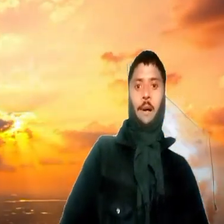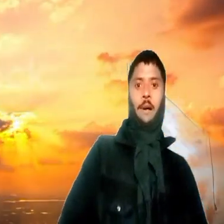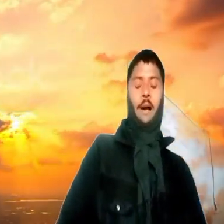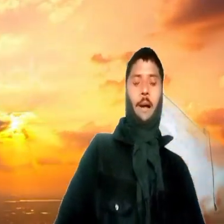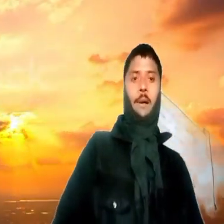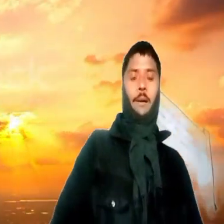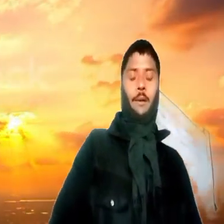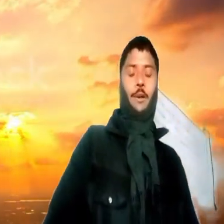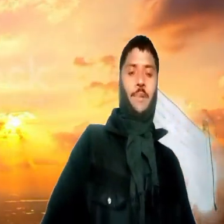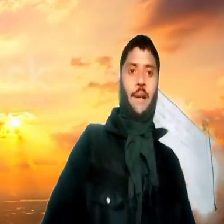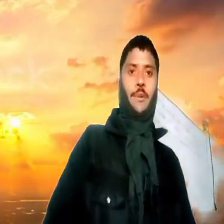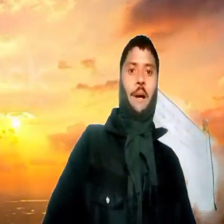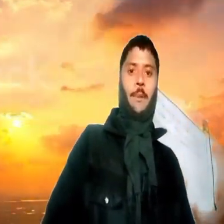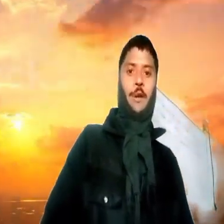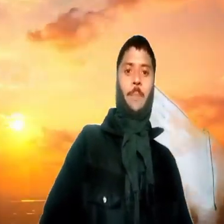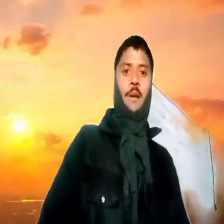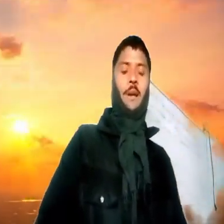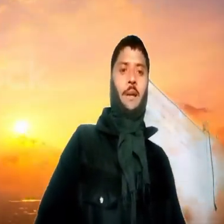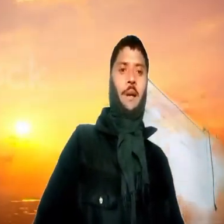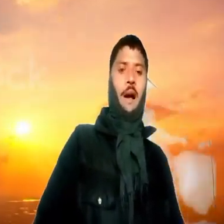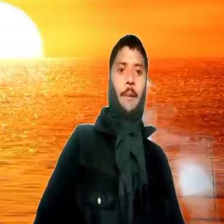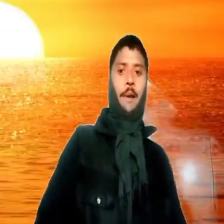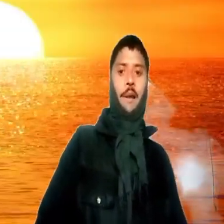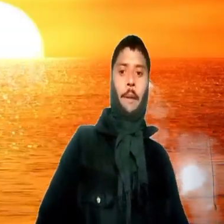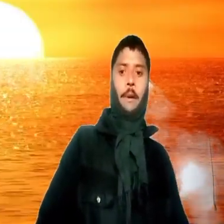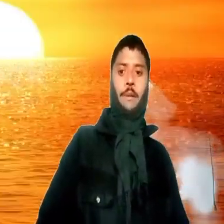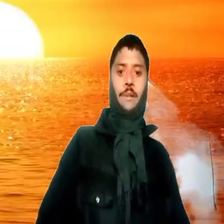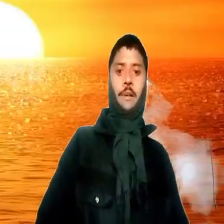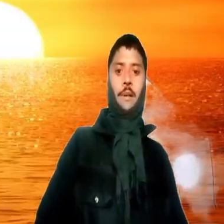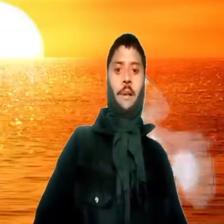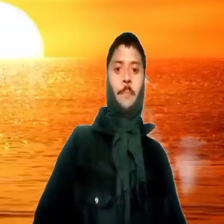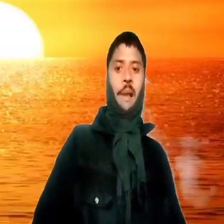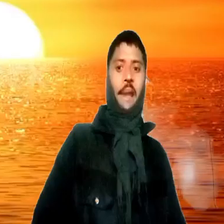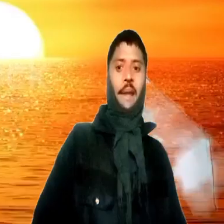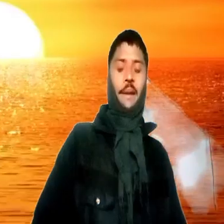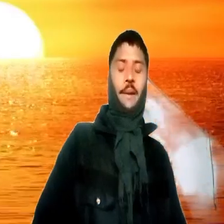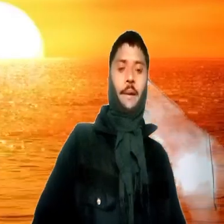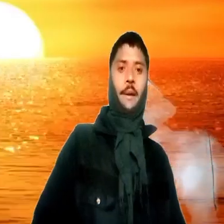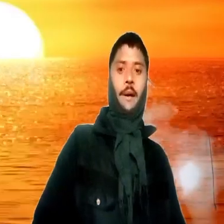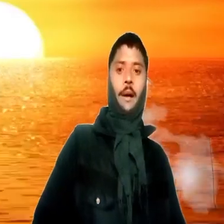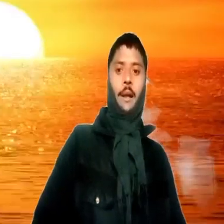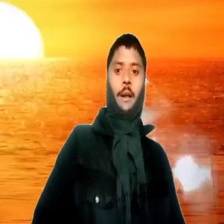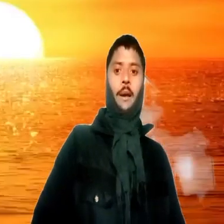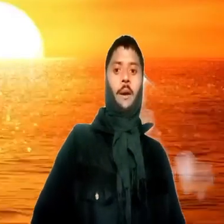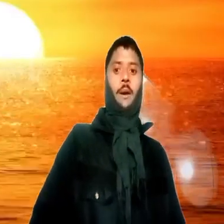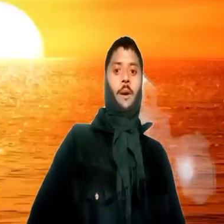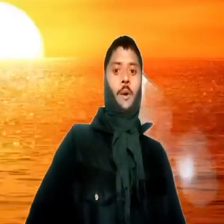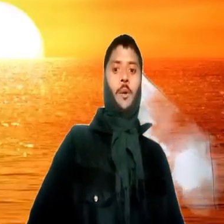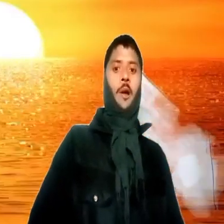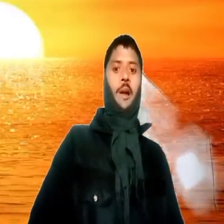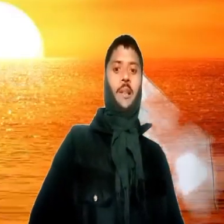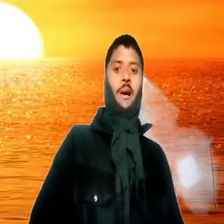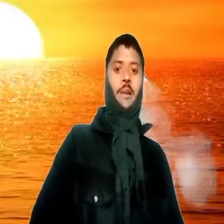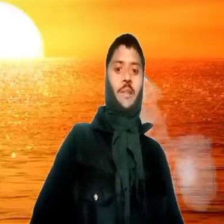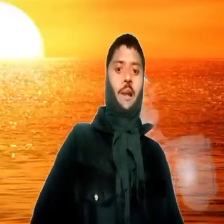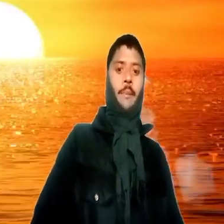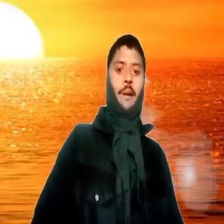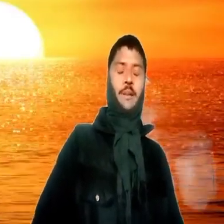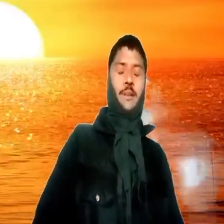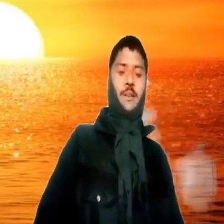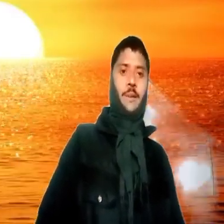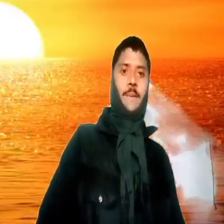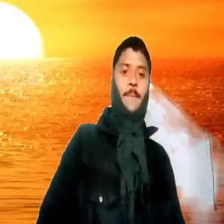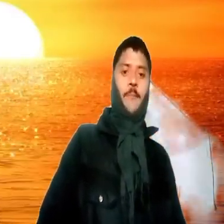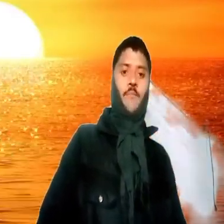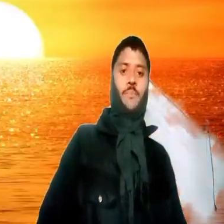Morning, myself, Dhruv. Today our topic is our neighbors in planet. Who all are the